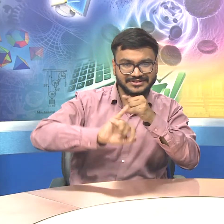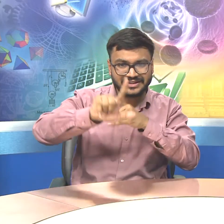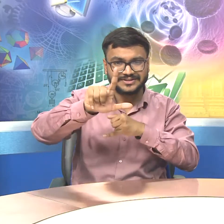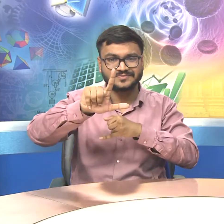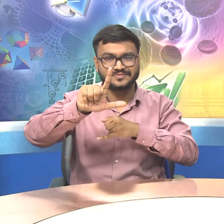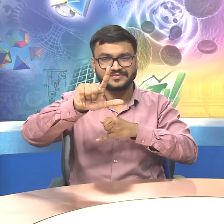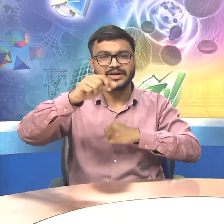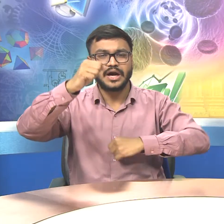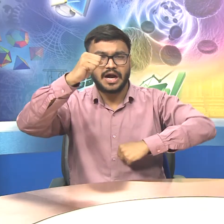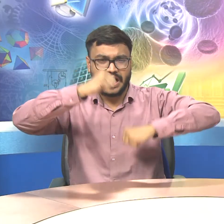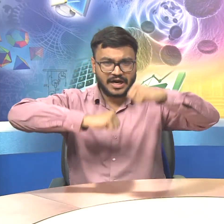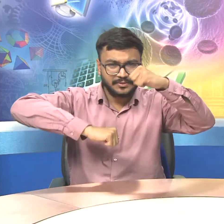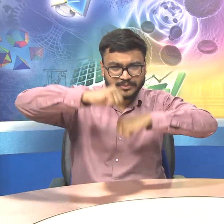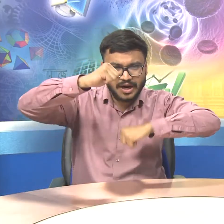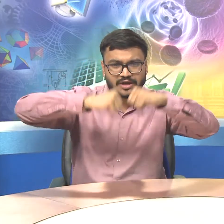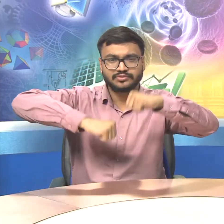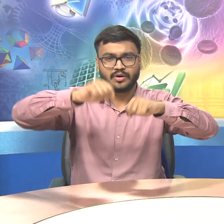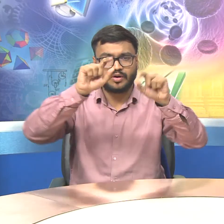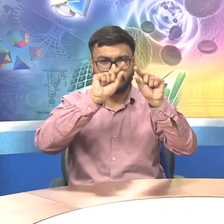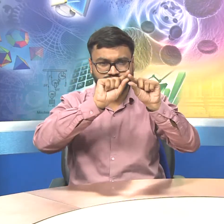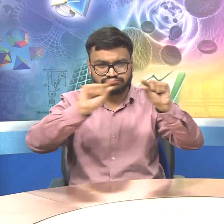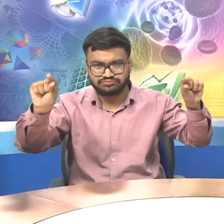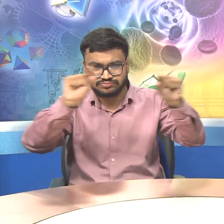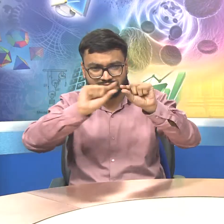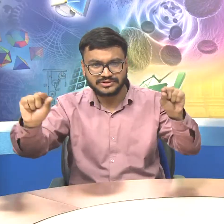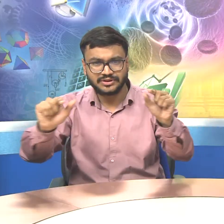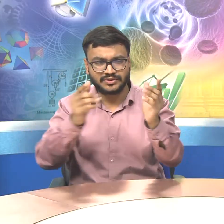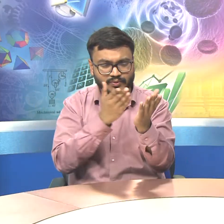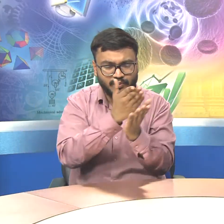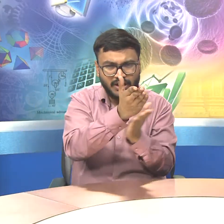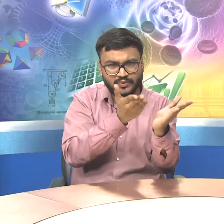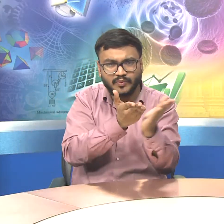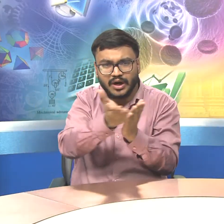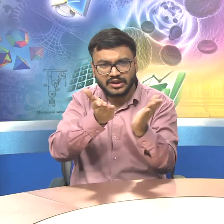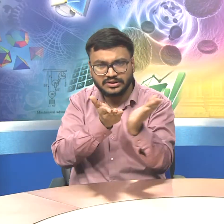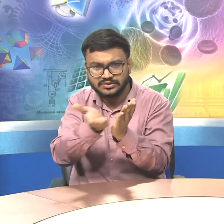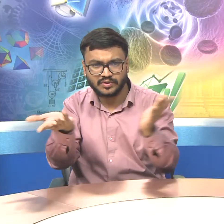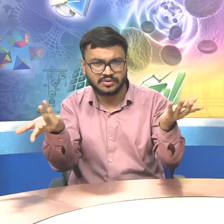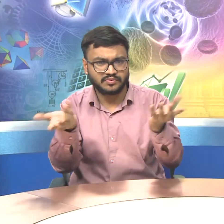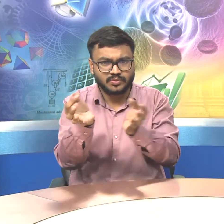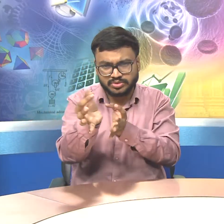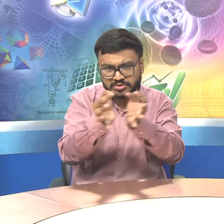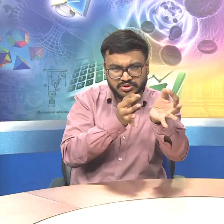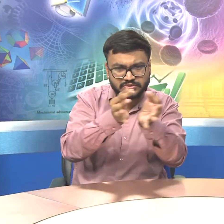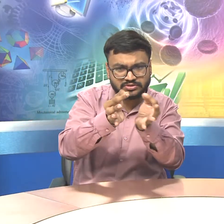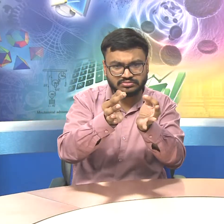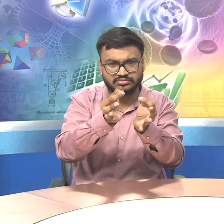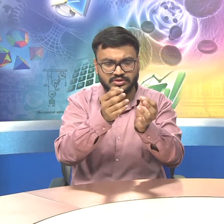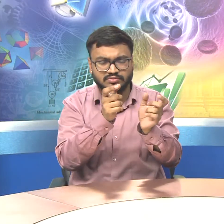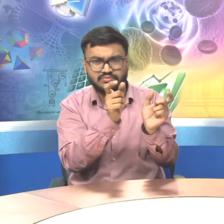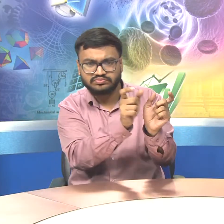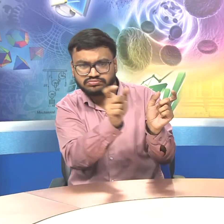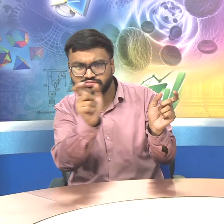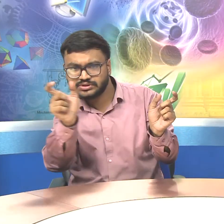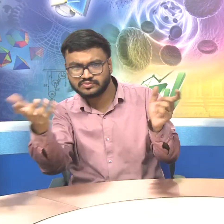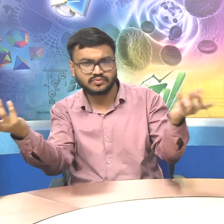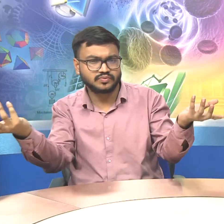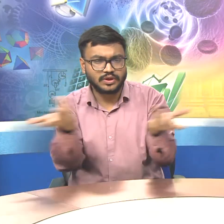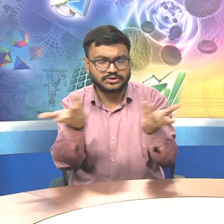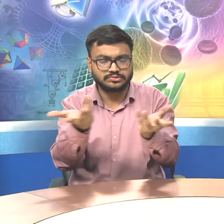points. They can explain several types of sentences, sentence